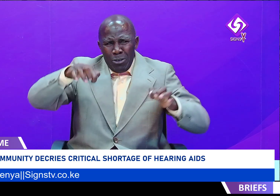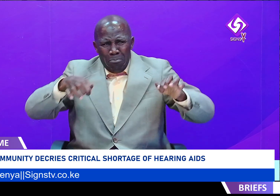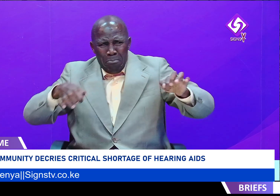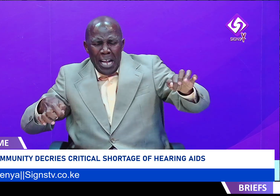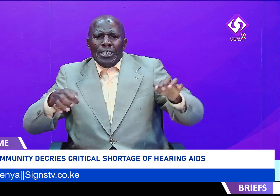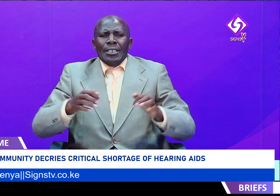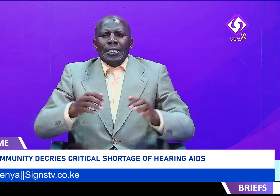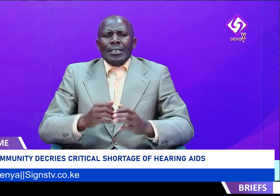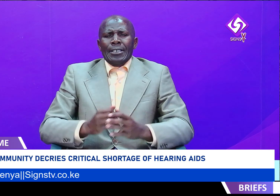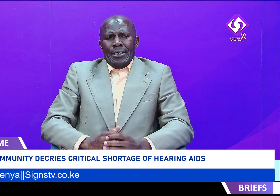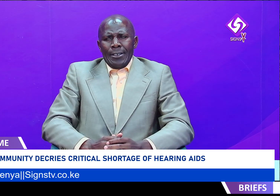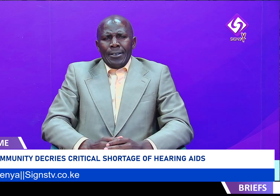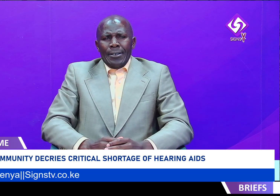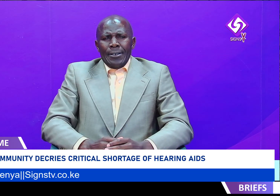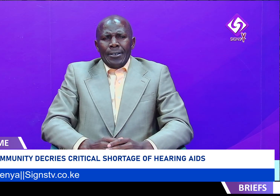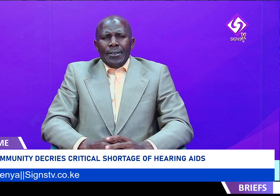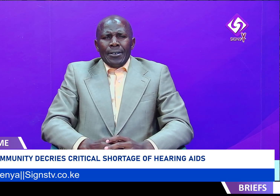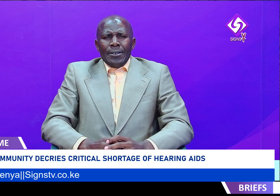services.